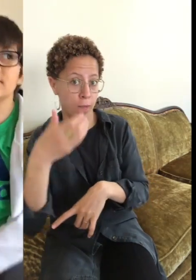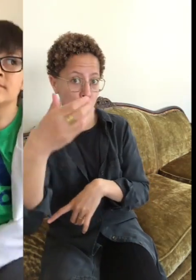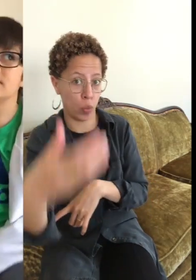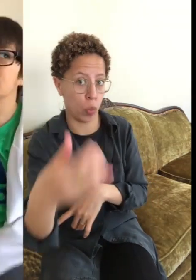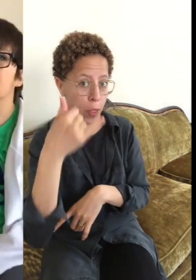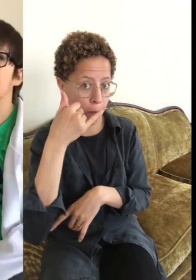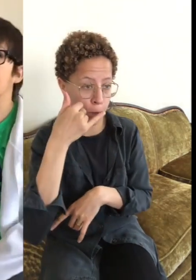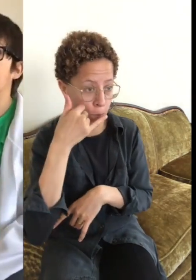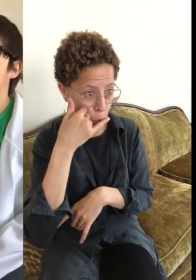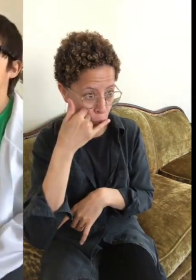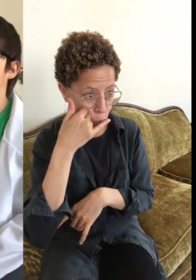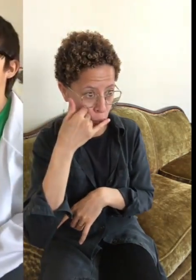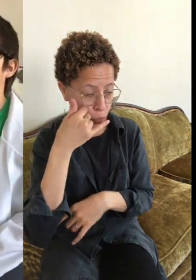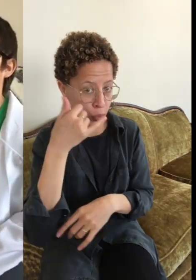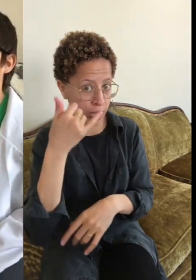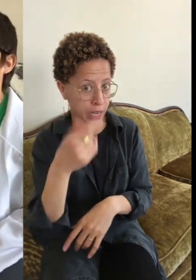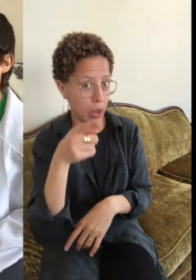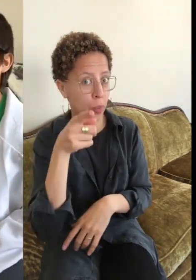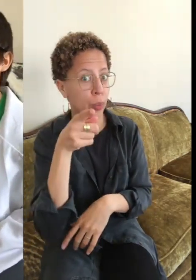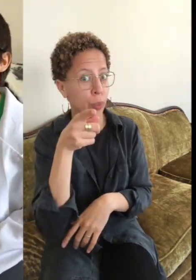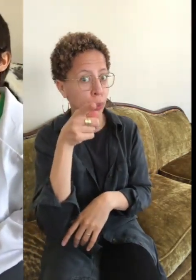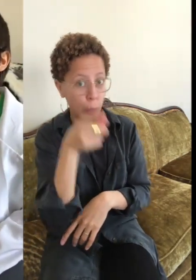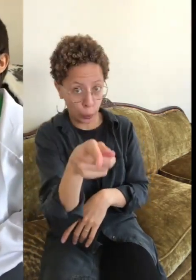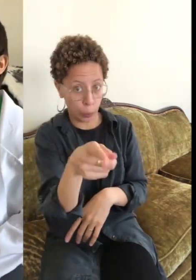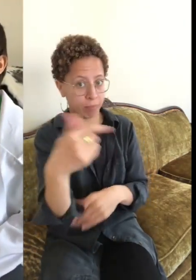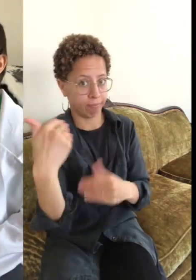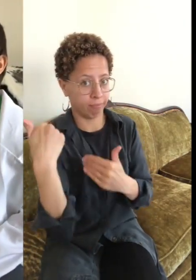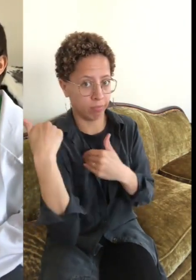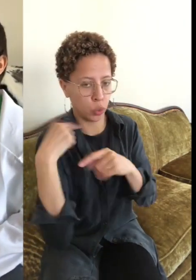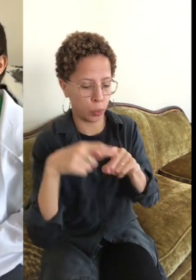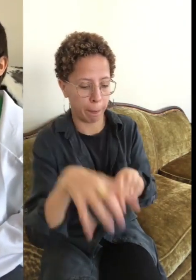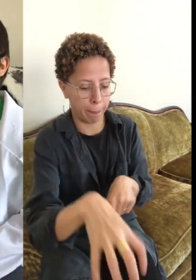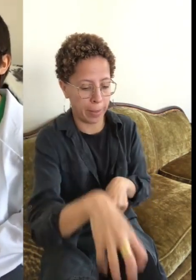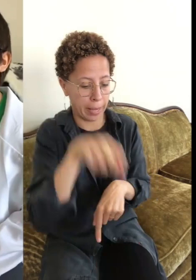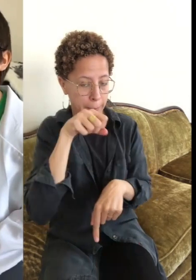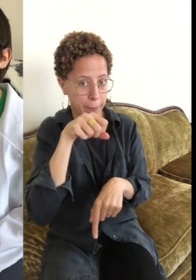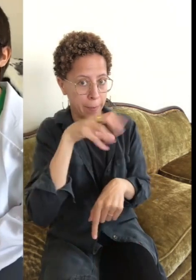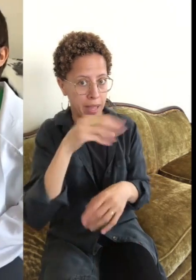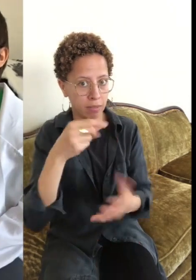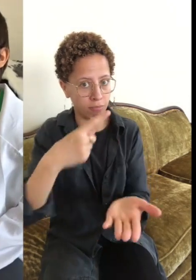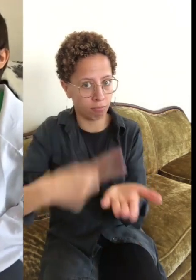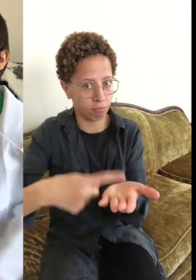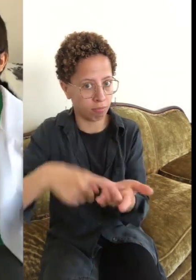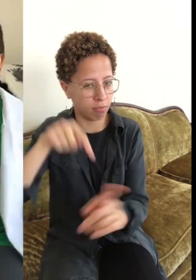want you to pick up our next object here, and I want you to talk about this.